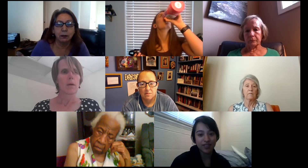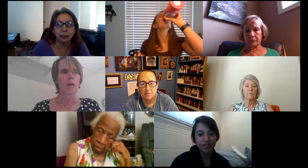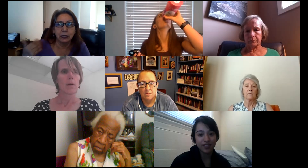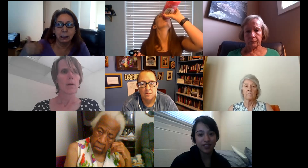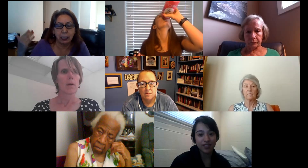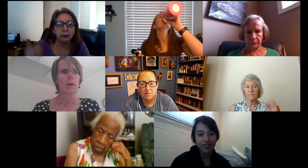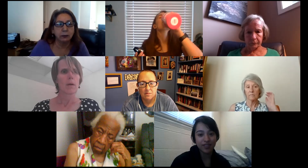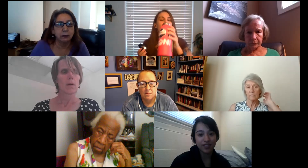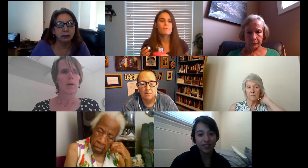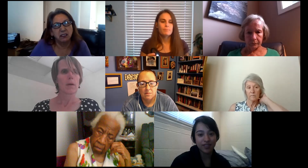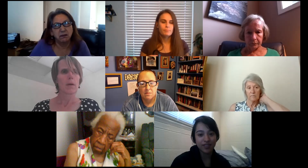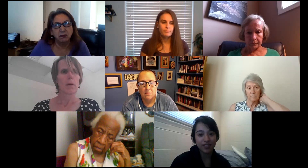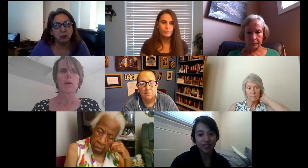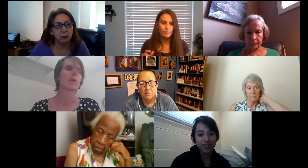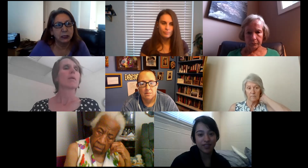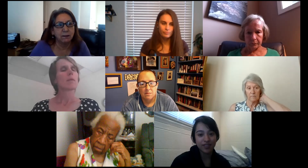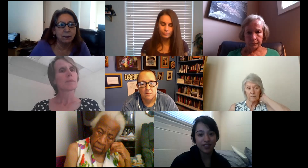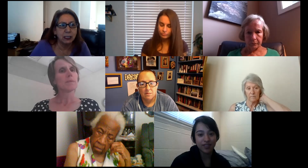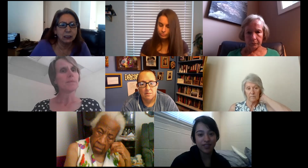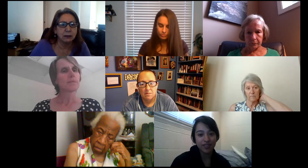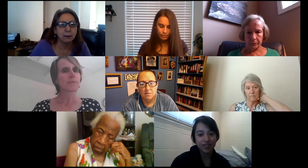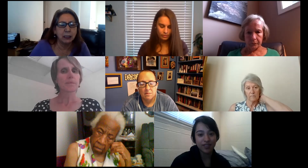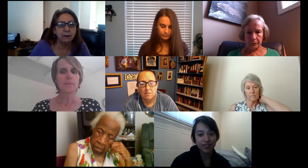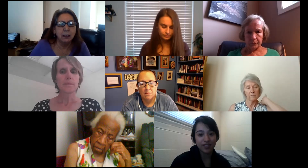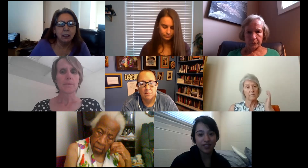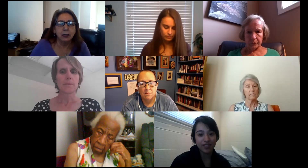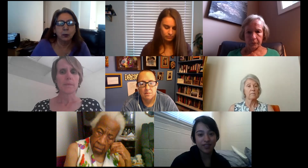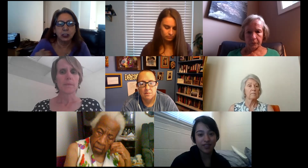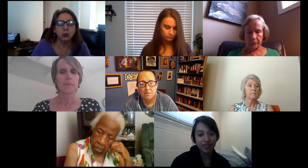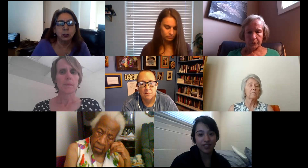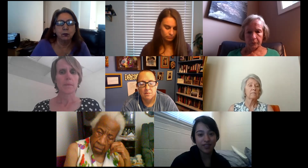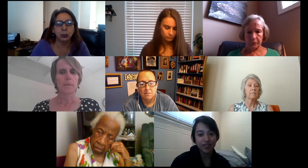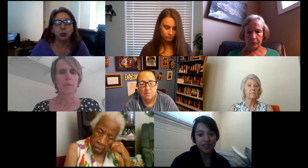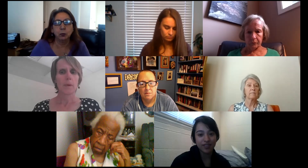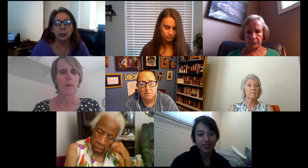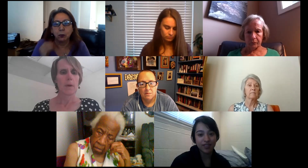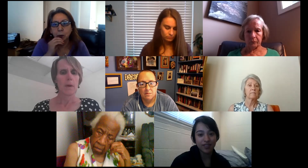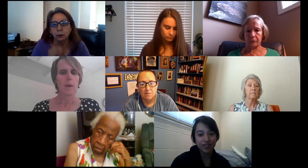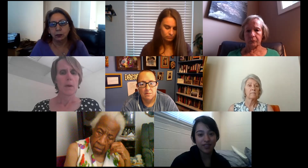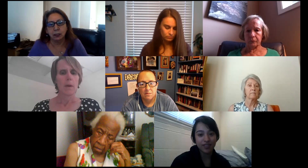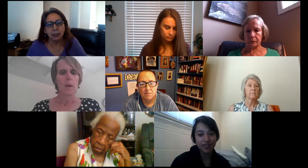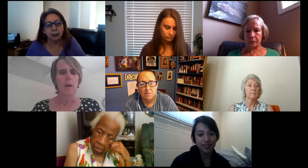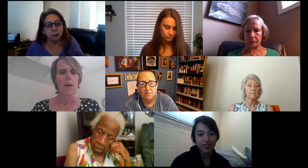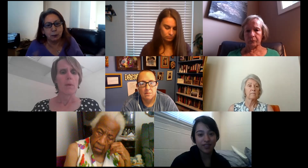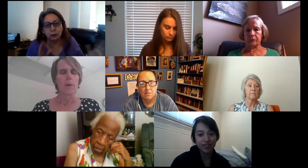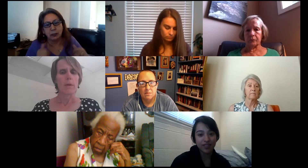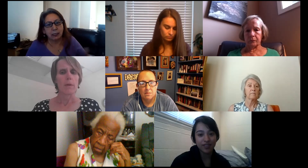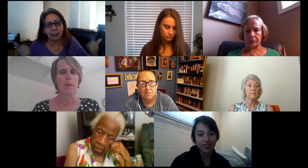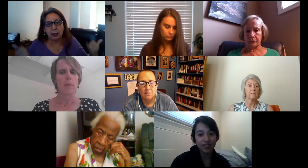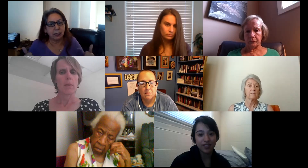in the what was it, 50s, I believe. They were in schools forced to be oral. So people now they